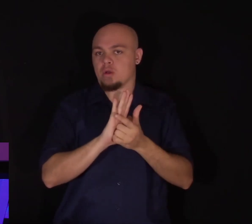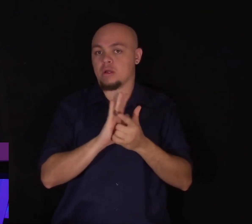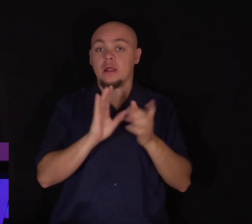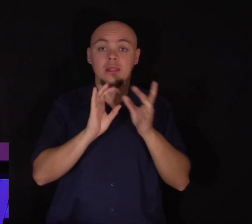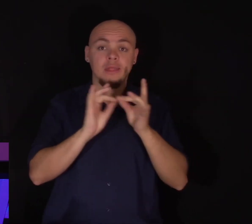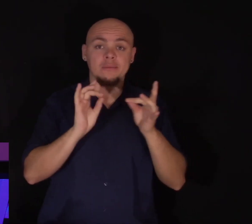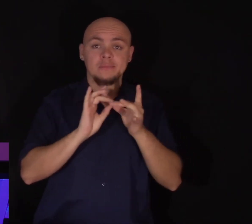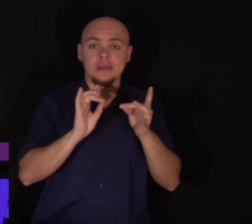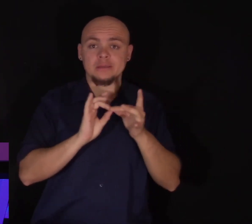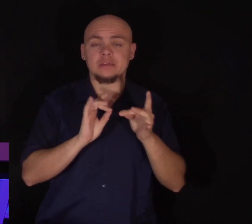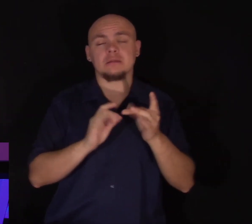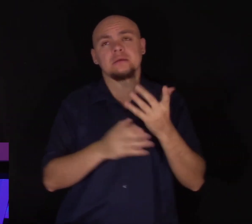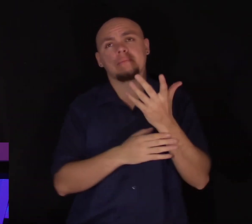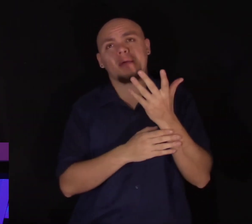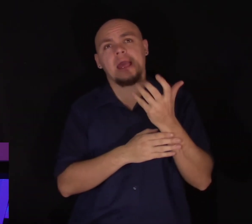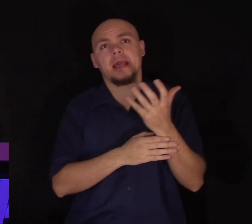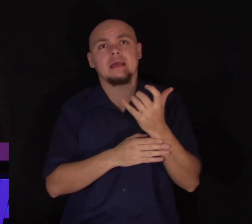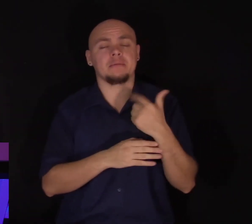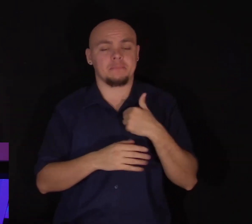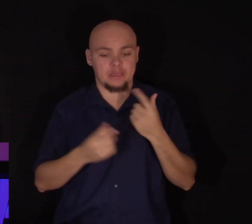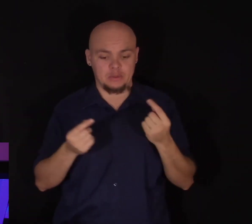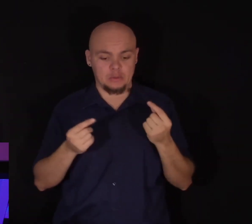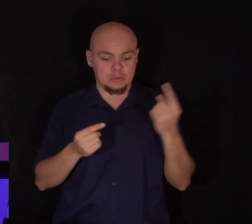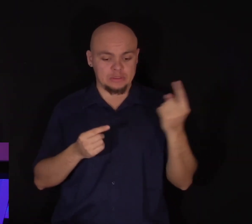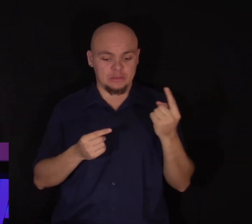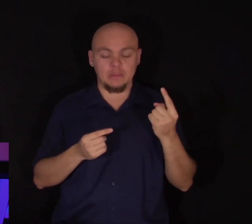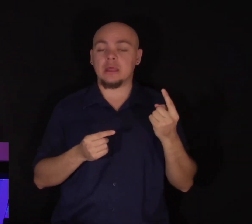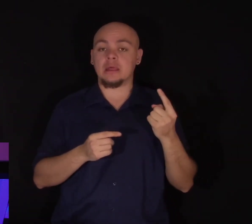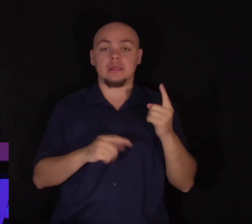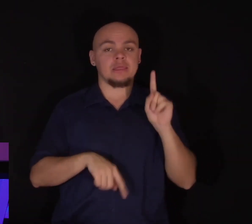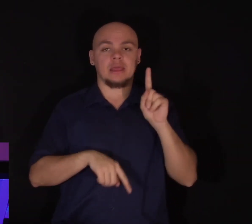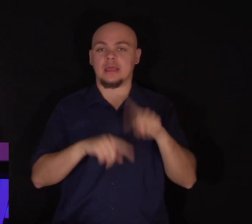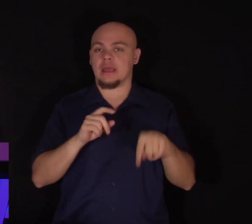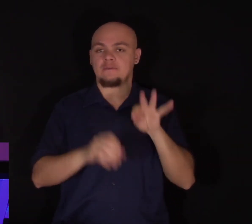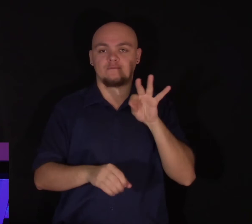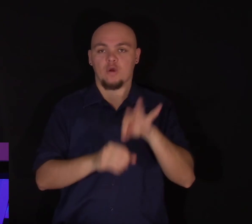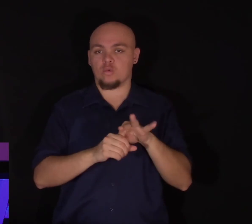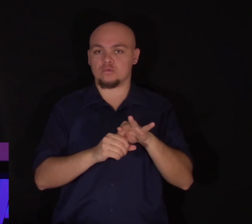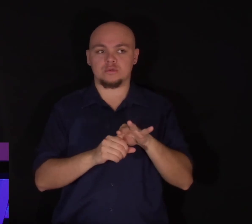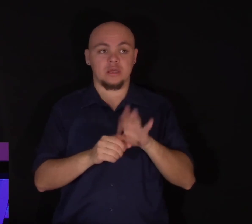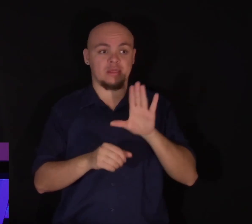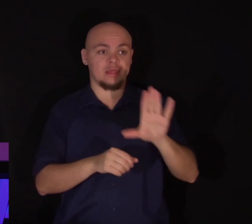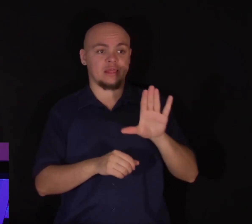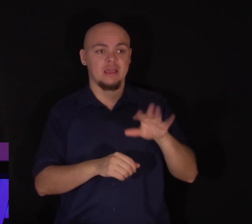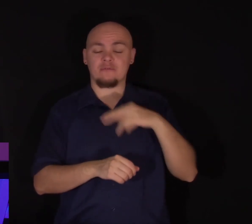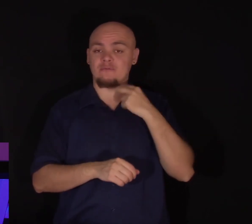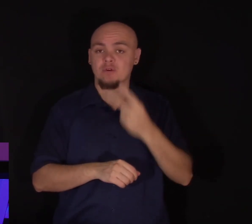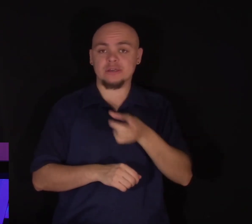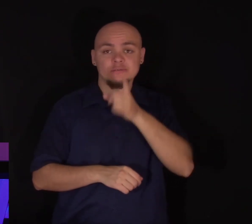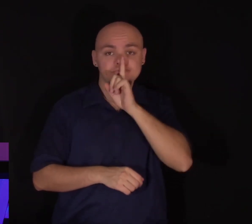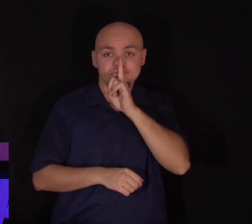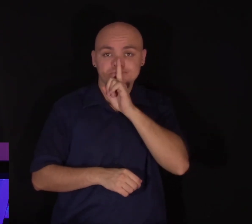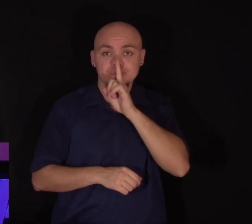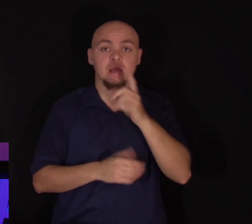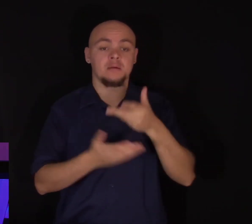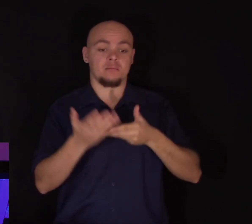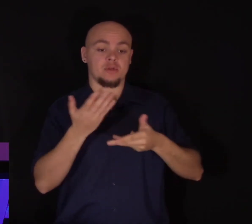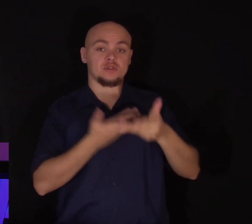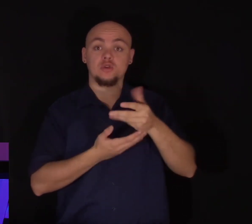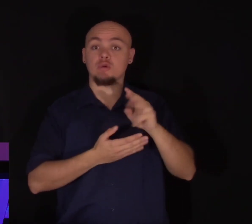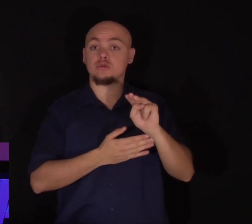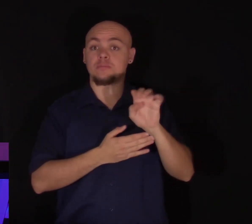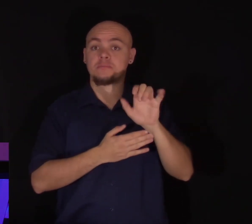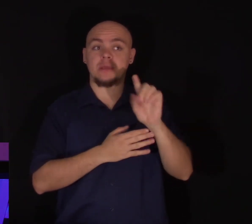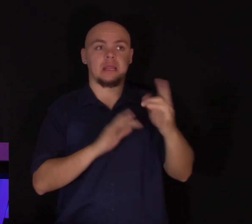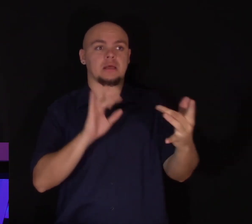with me, pleading with me to do something, couldn't even vote. They had no democratic voice whatsoever, but social media gave them a direct line to